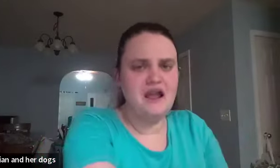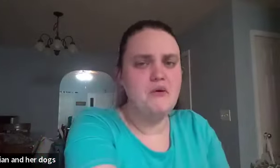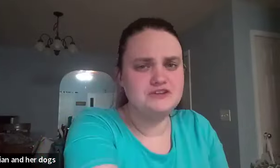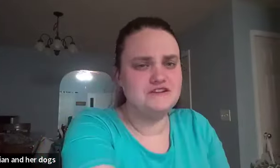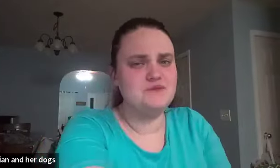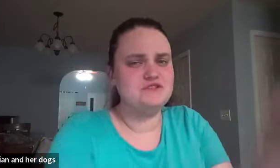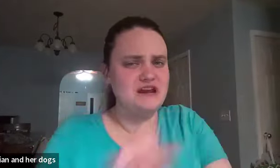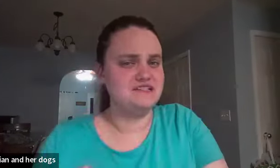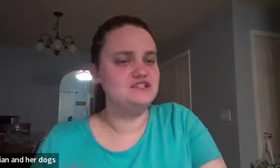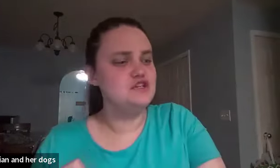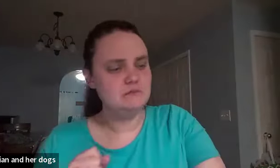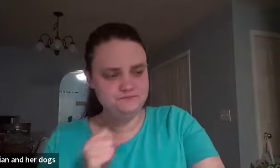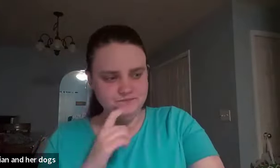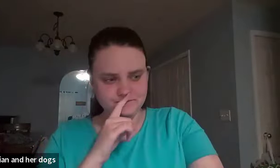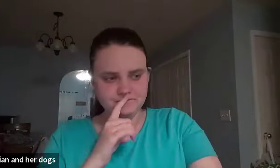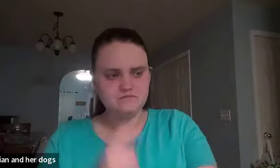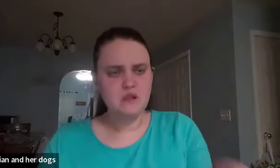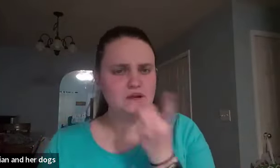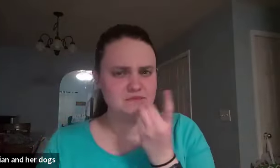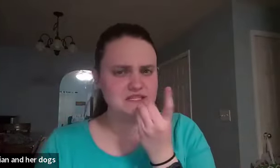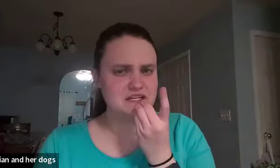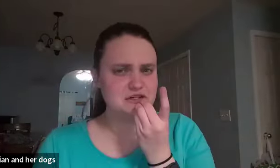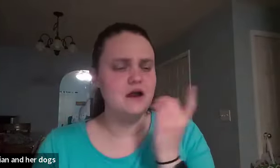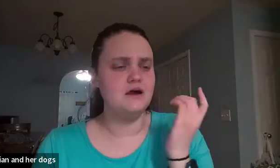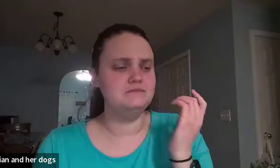I wondered if someone was gonna ask that. So when it comes to dinner,